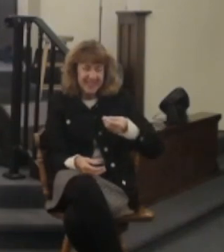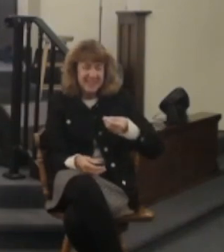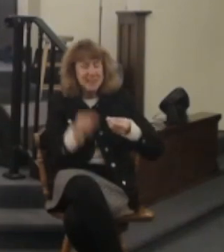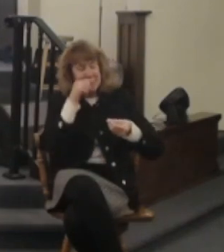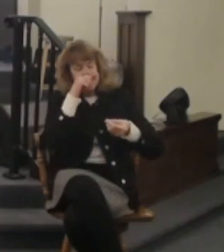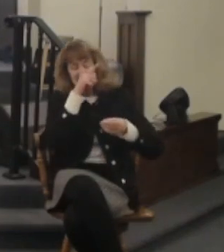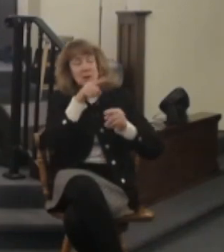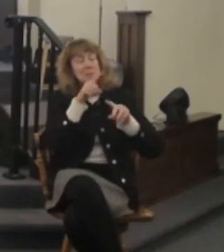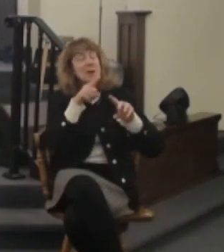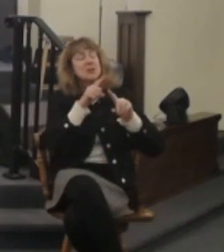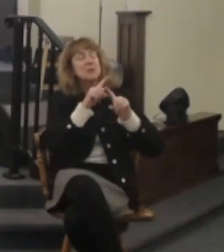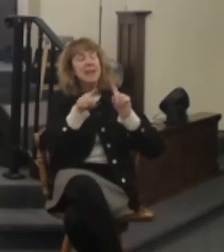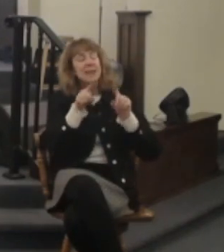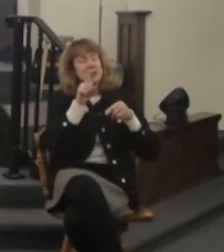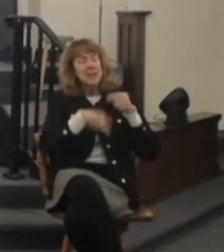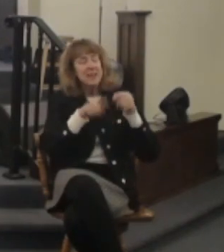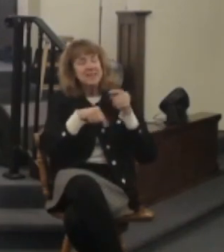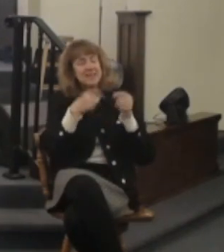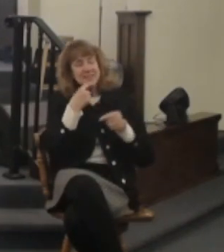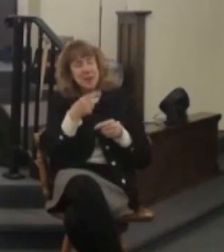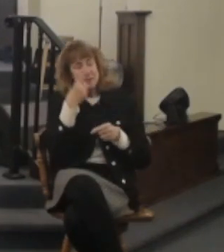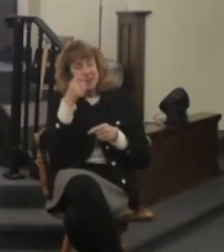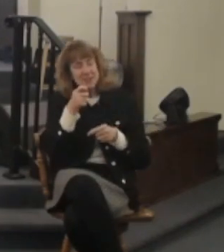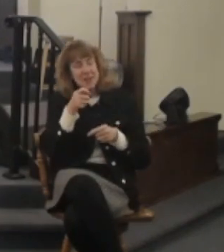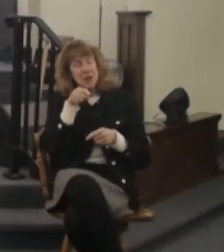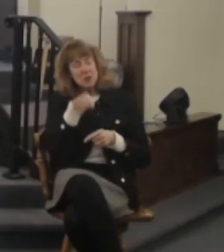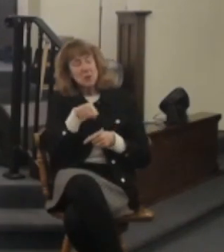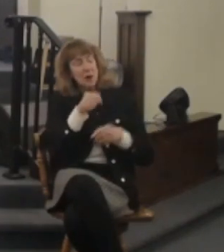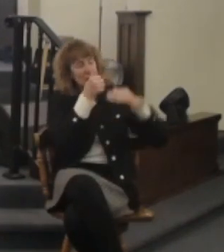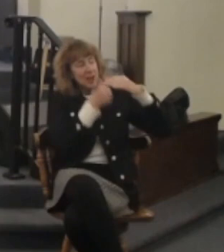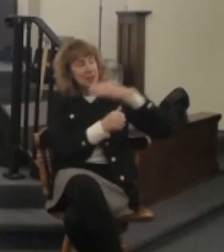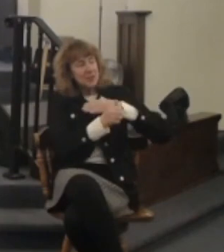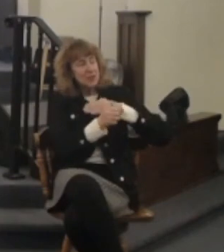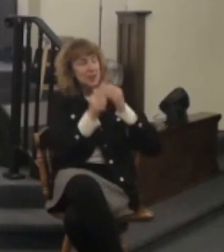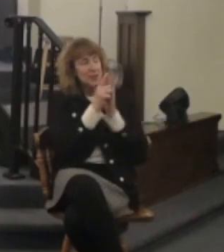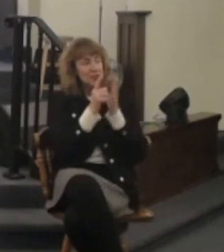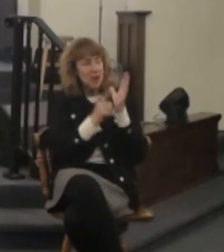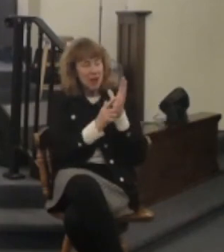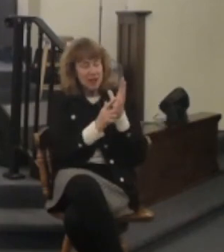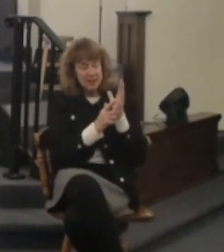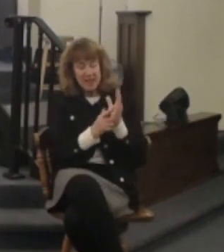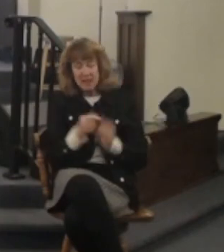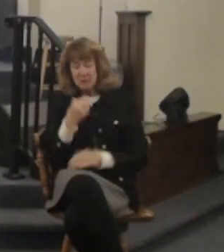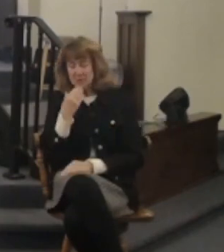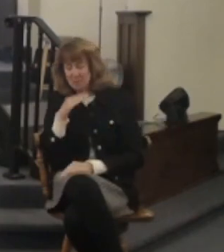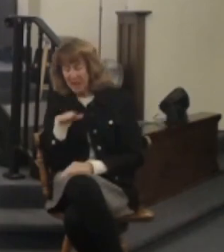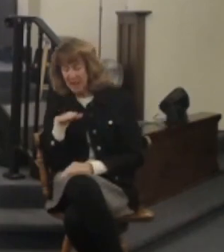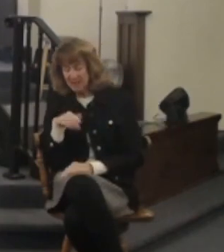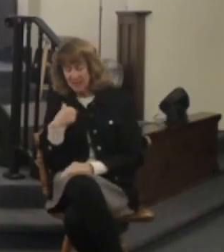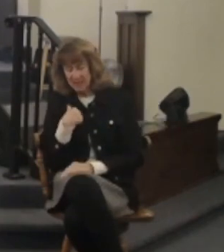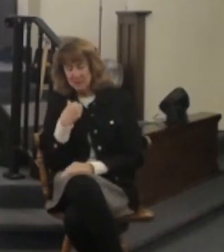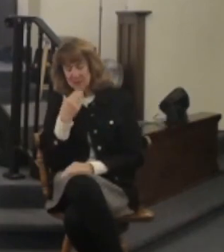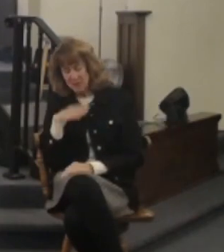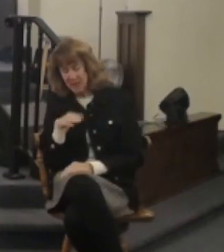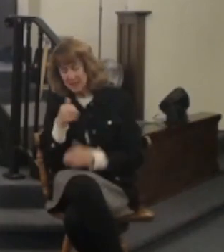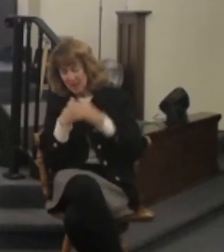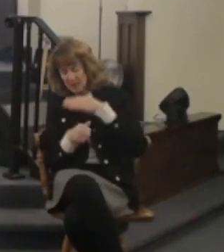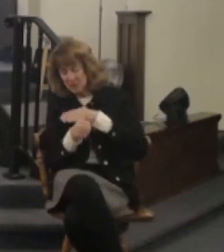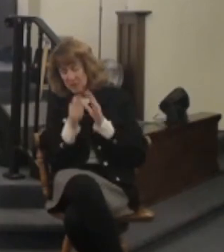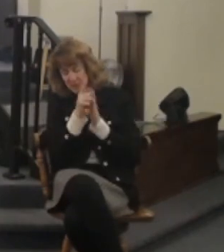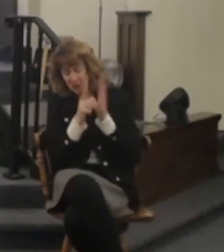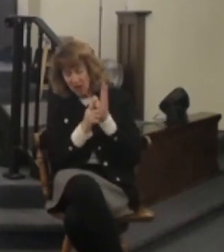But you can't say because it was under the law and it was bad under the law, then it's good